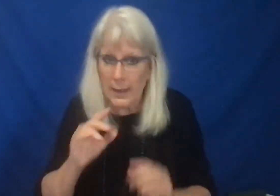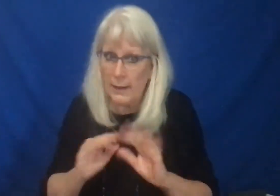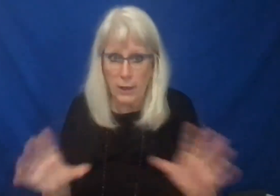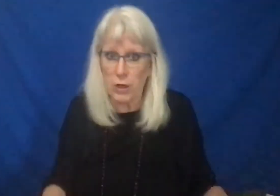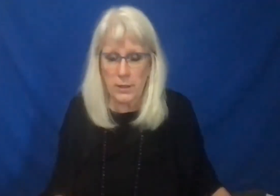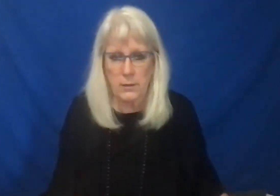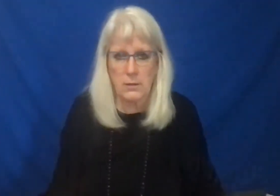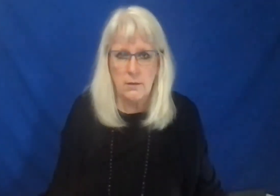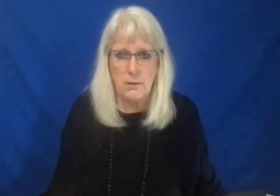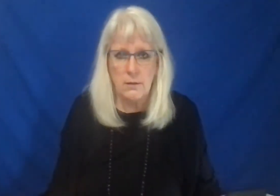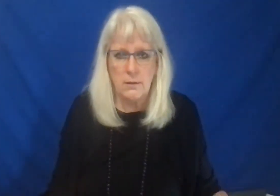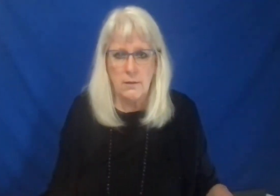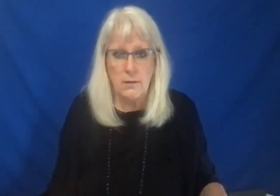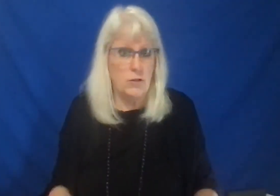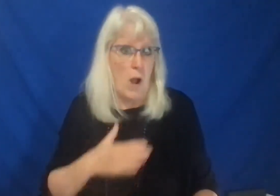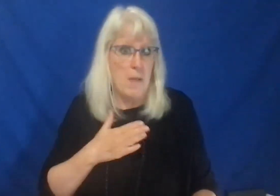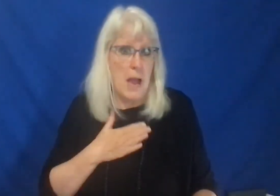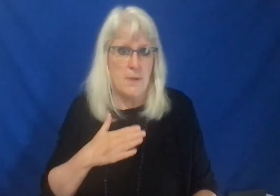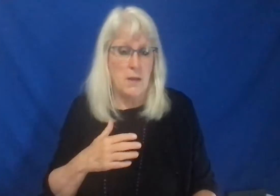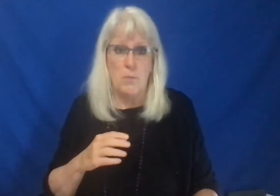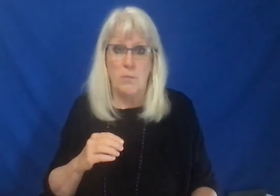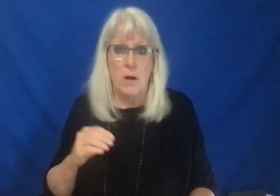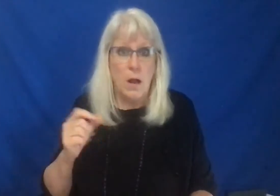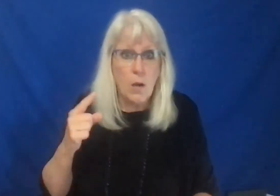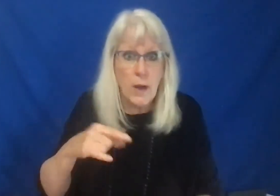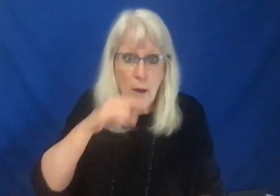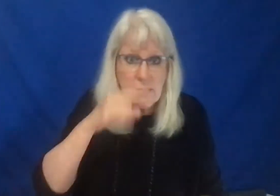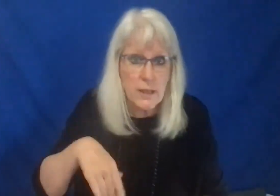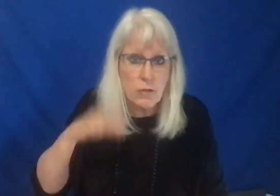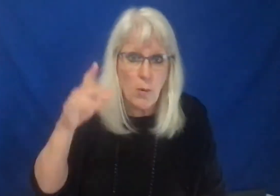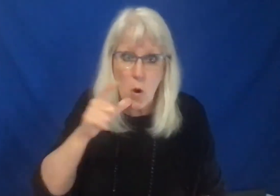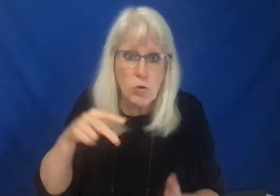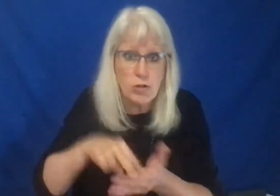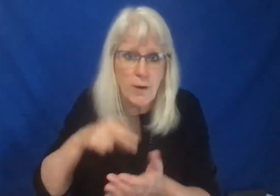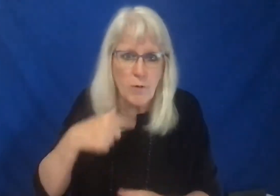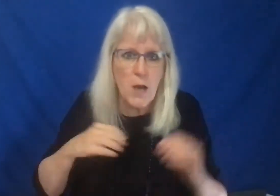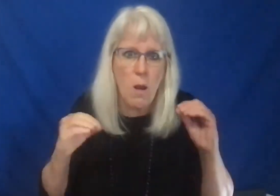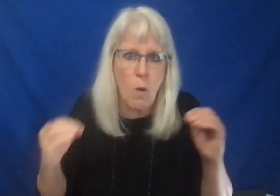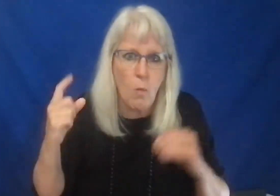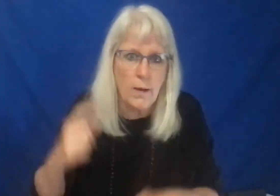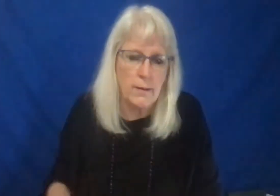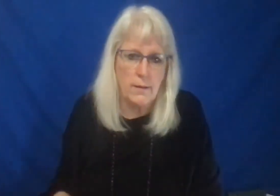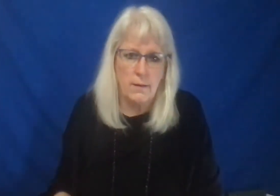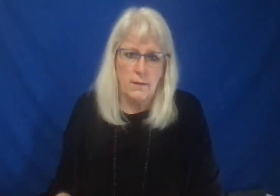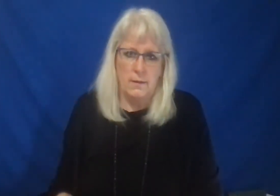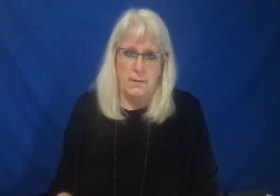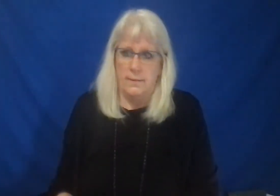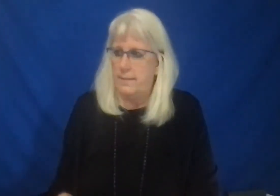And I'm very glad I did that, because nobody did that for me when I was a child. And the plaintive cry of everyone who has survived child abuse